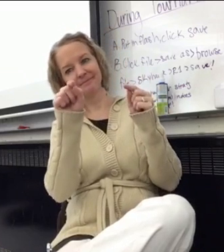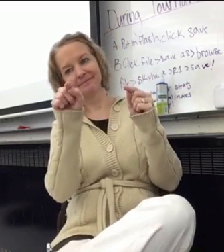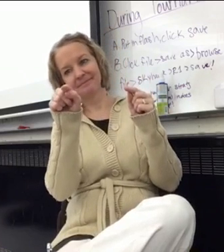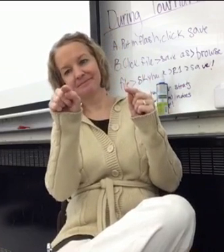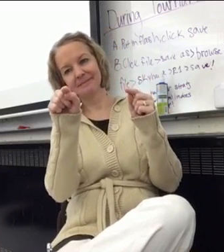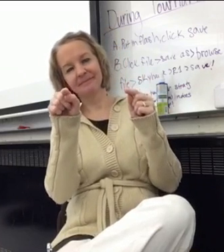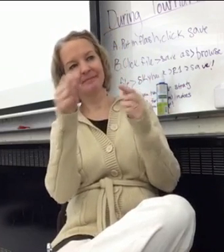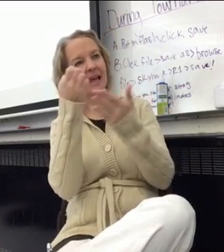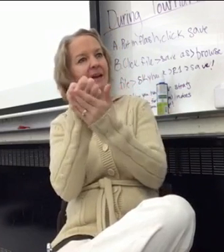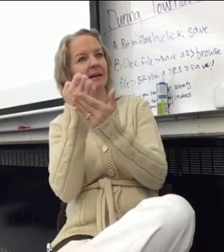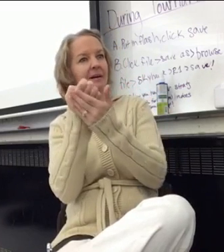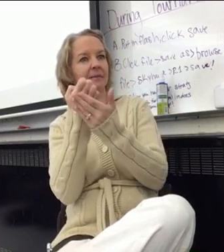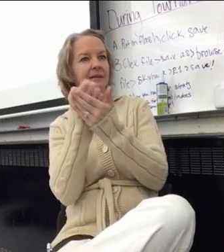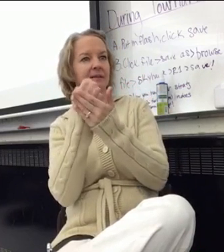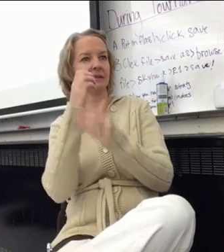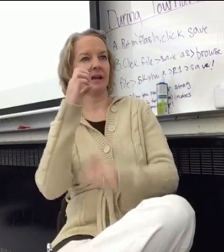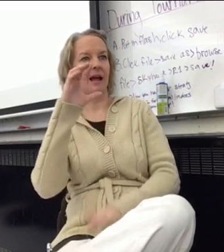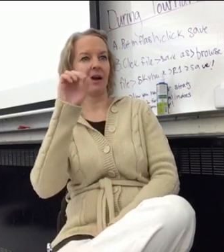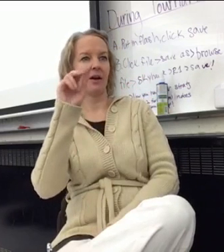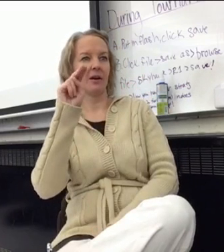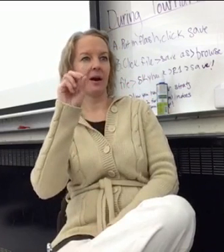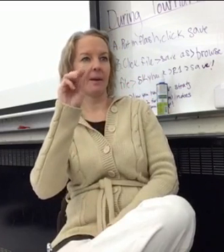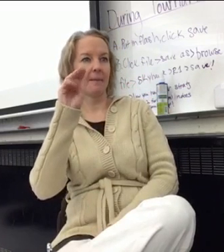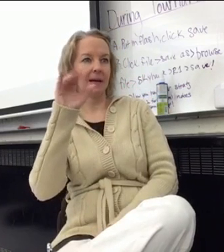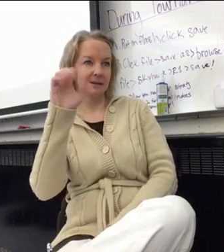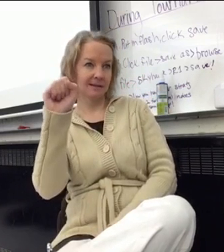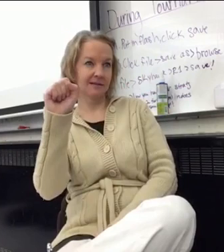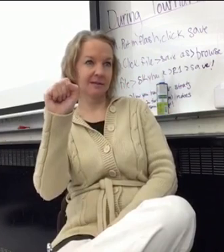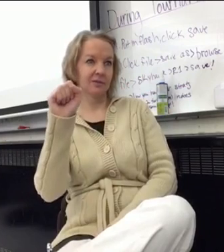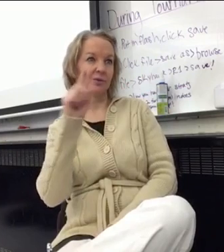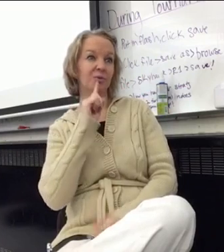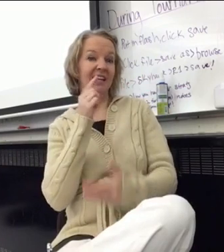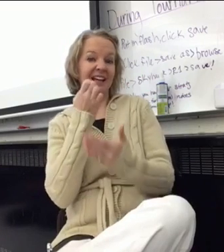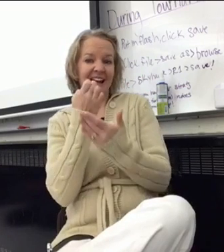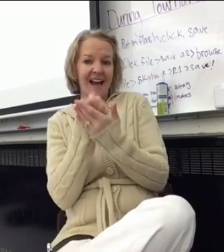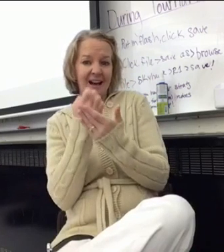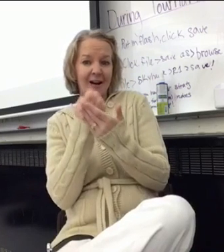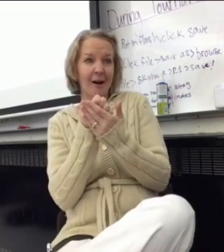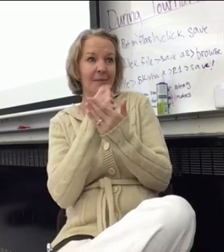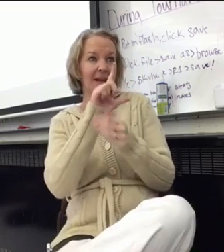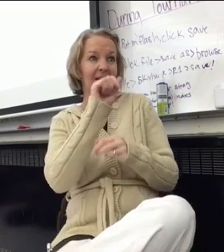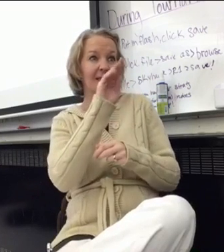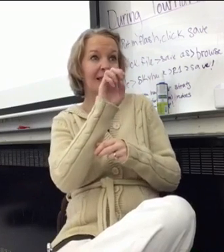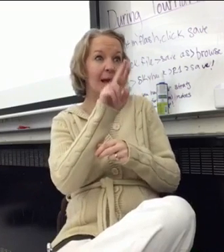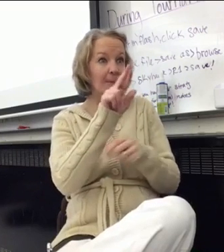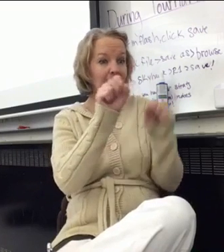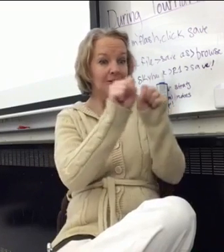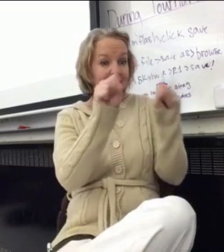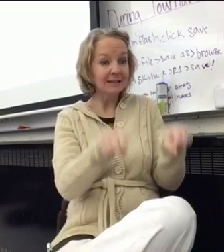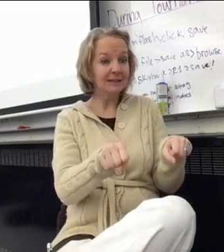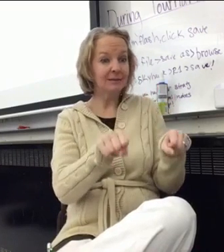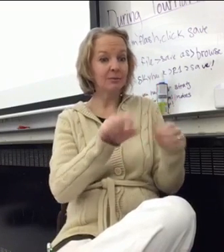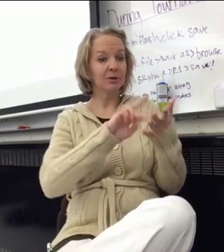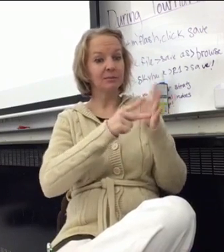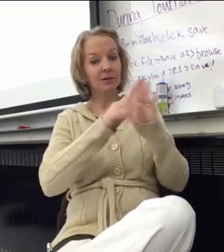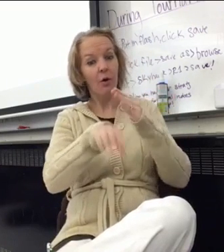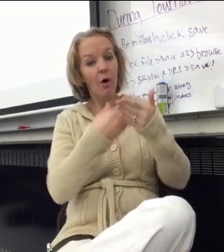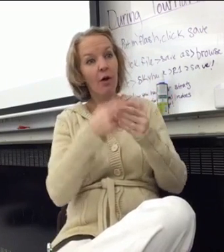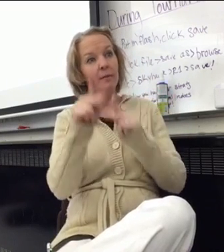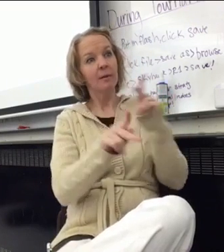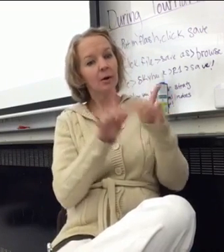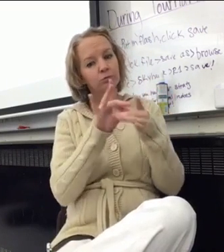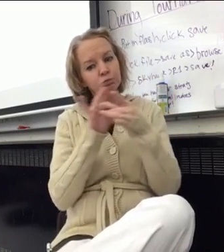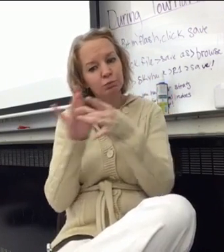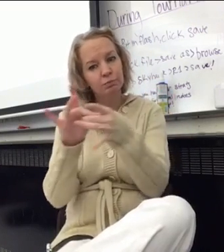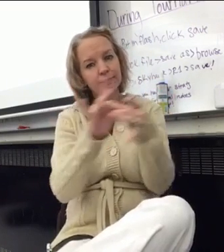says economics. Basically, this is an economic labor system where all these people are going to work jointly together. Now,